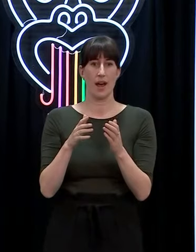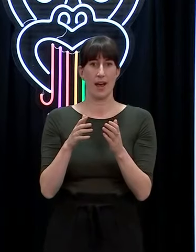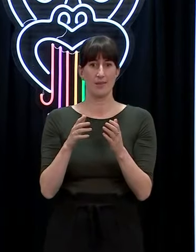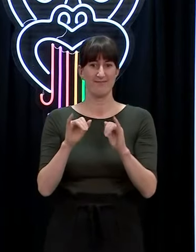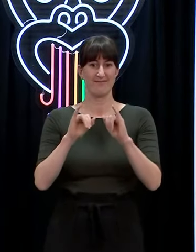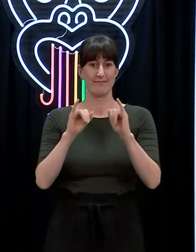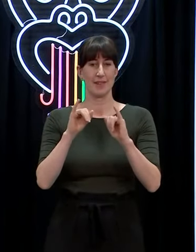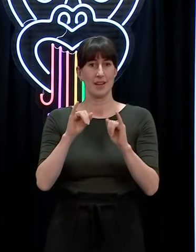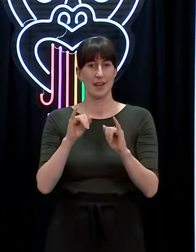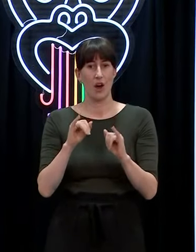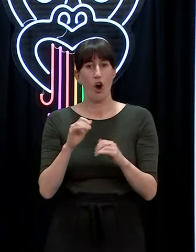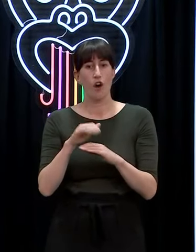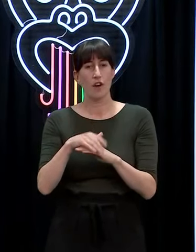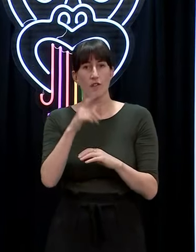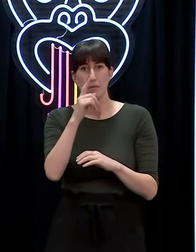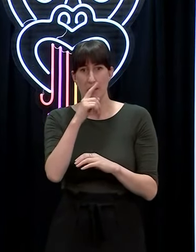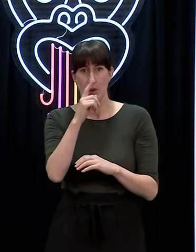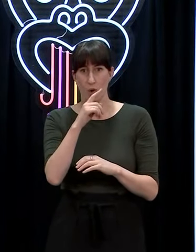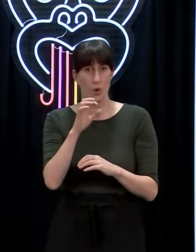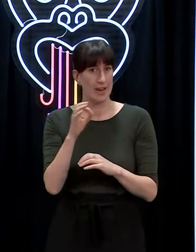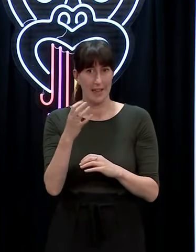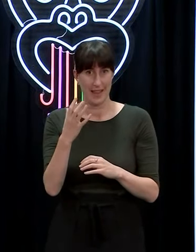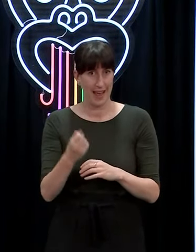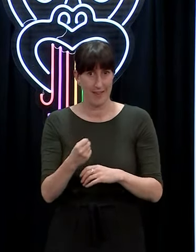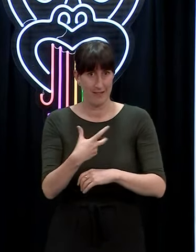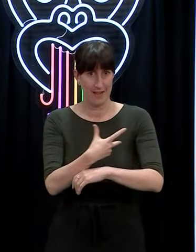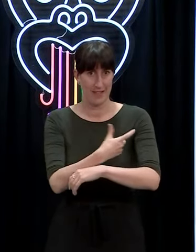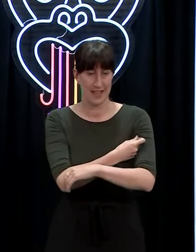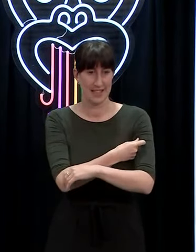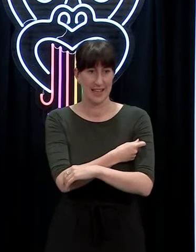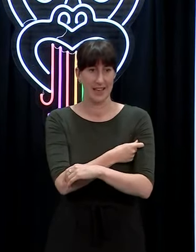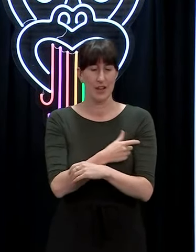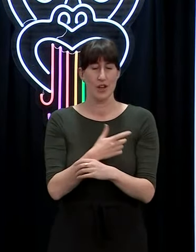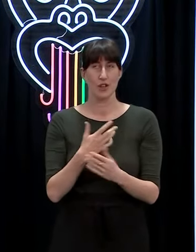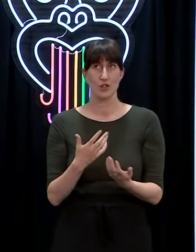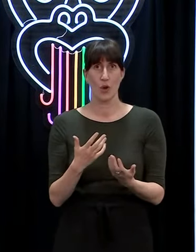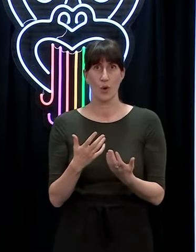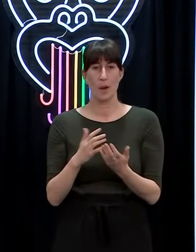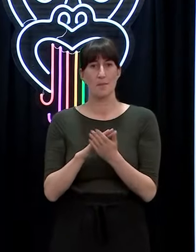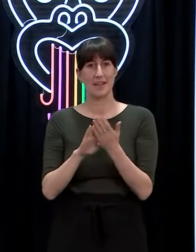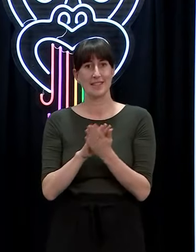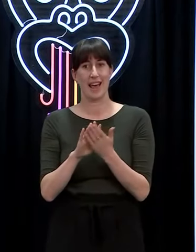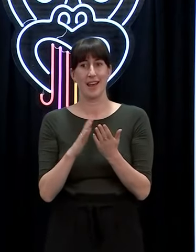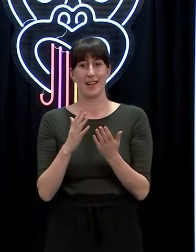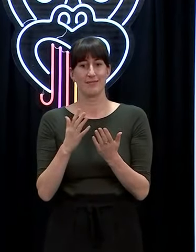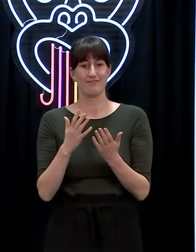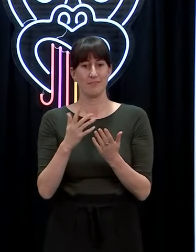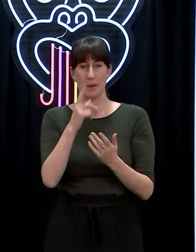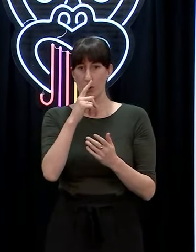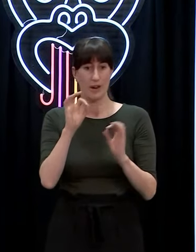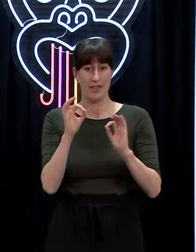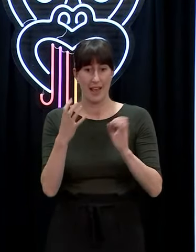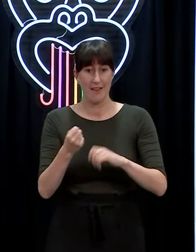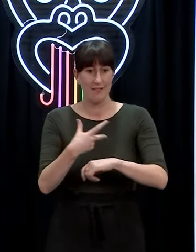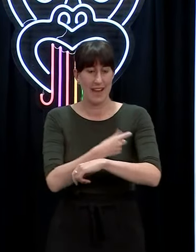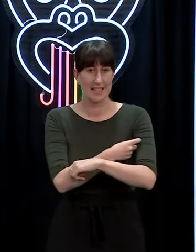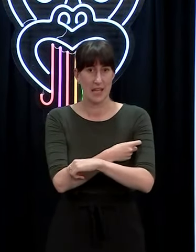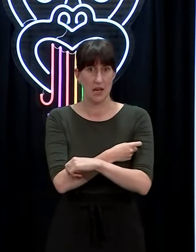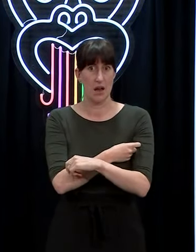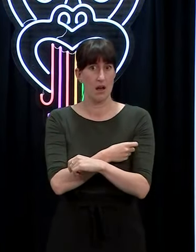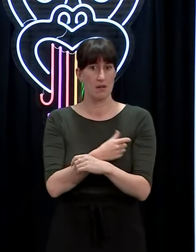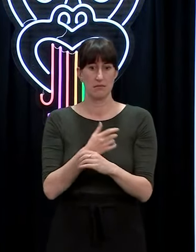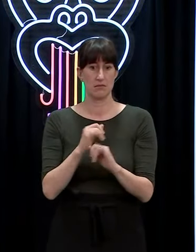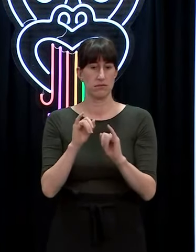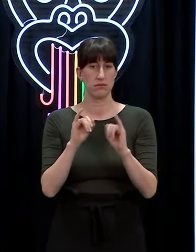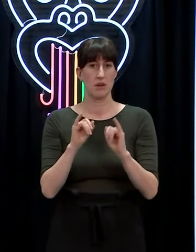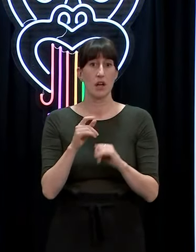people are affected by it, but nowhere near as badly as unvaccinated people are. And that is certainly true in places like the US, for example, where they've got very